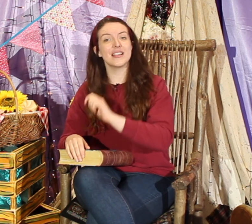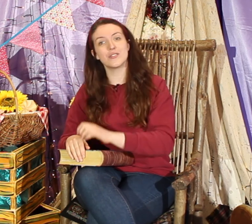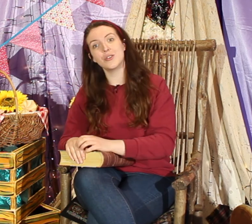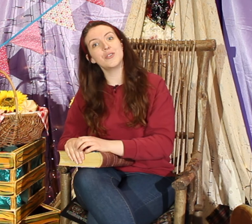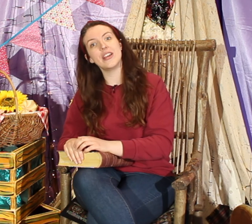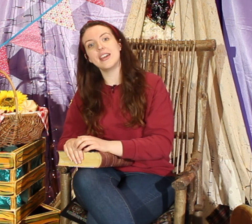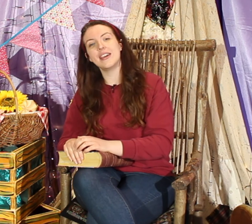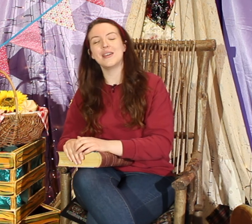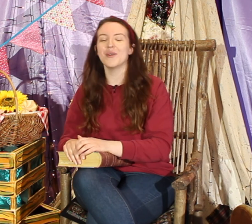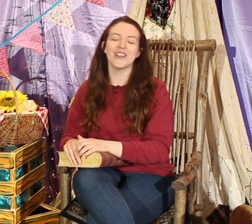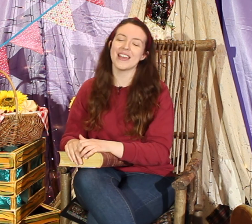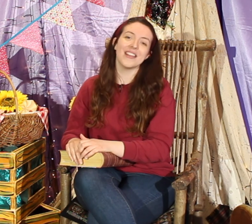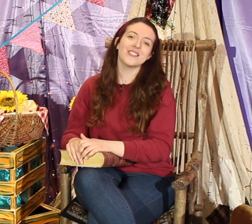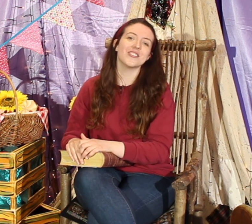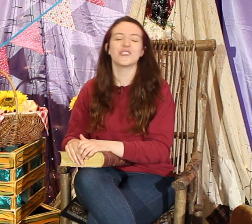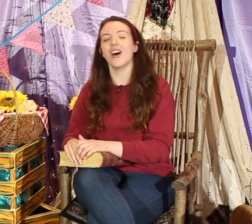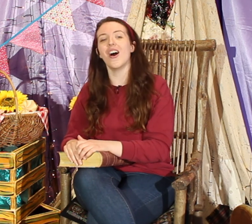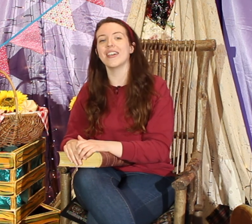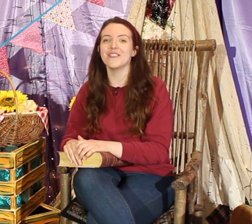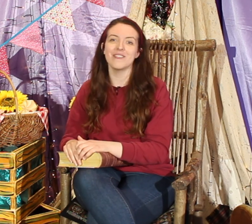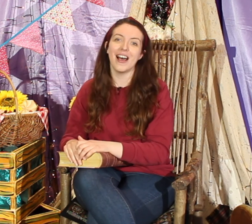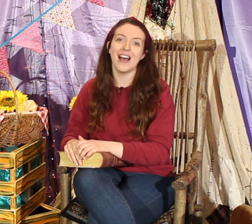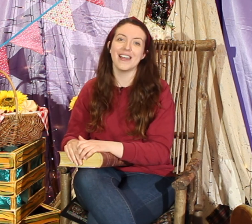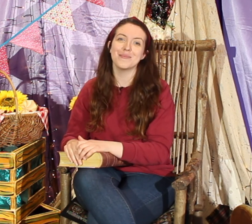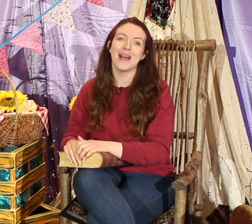next story, more characters, song and rhyme.